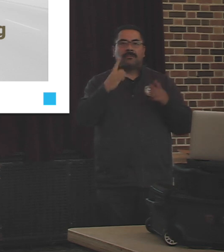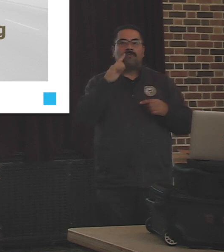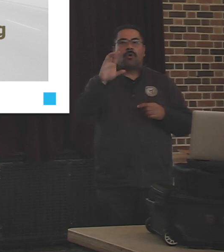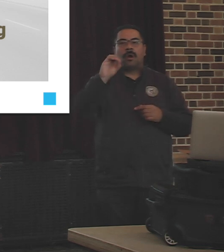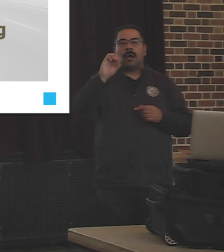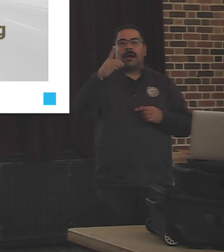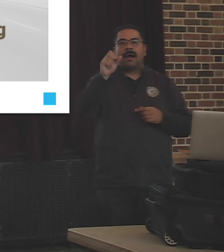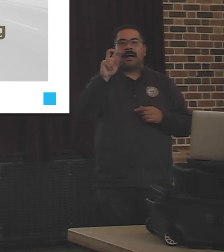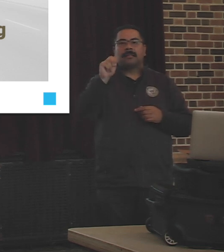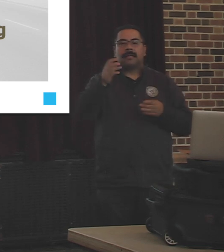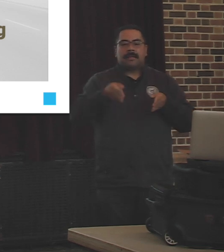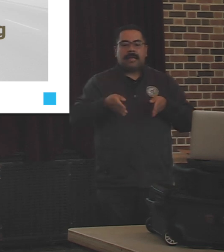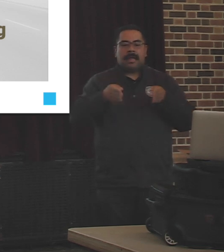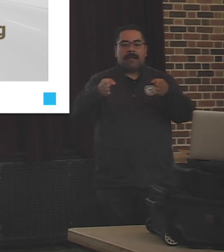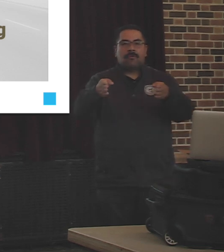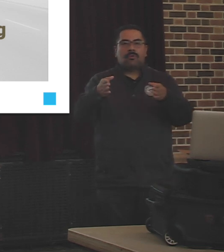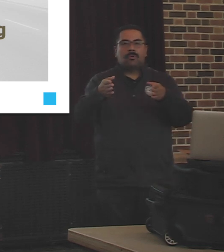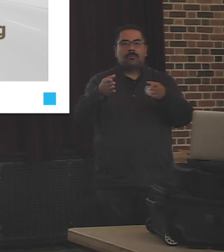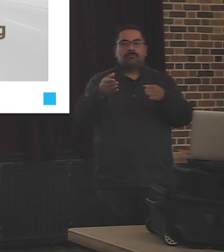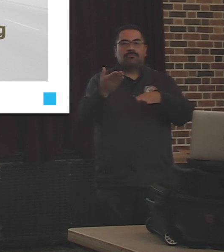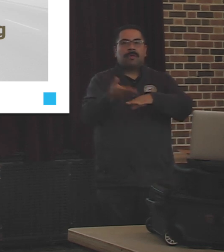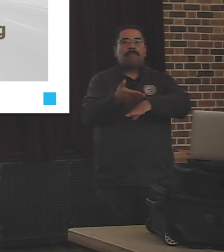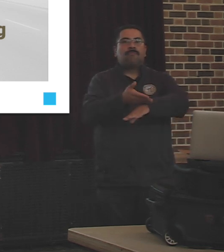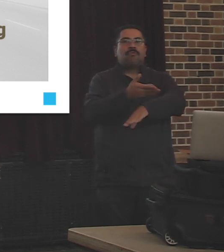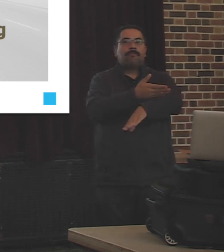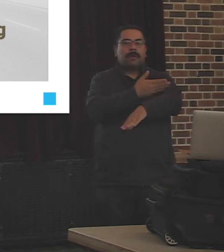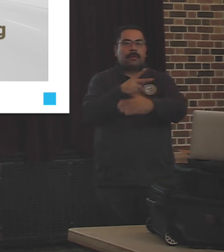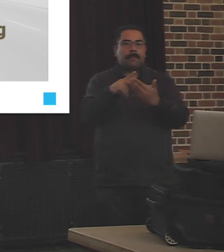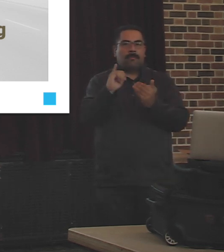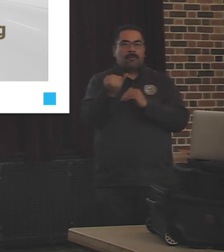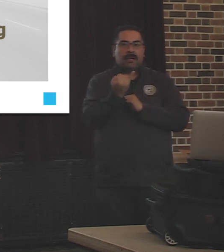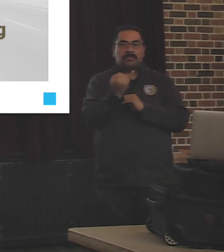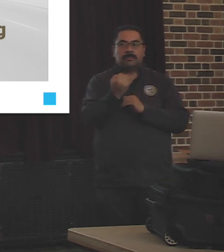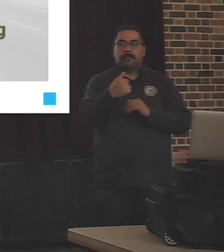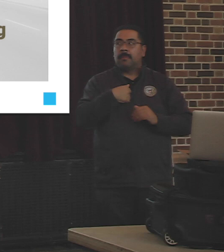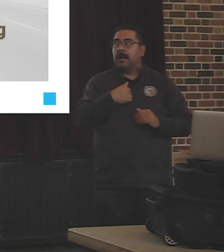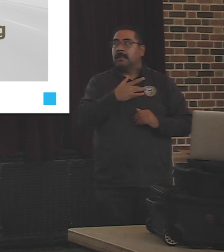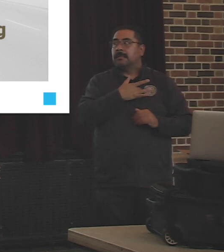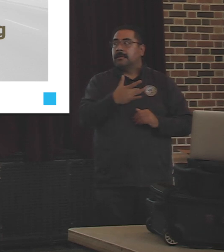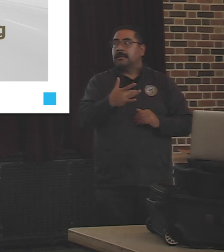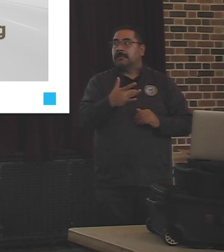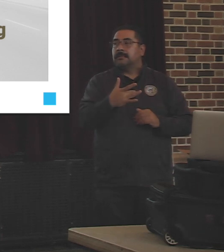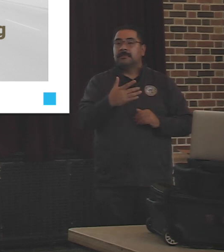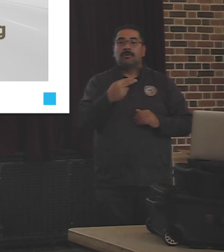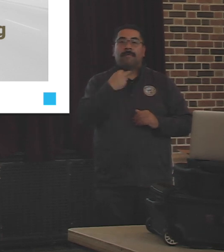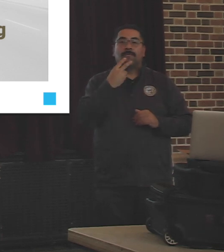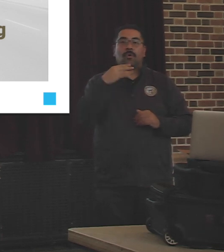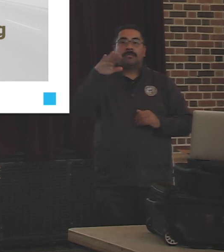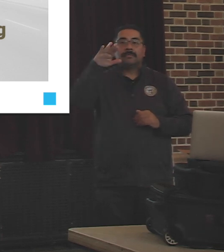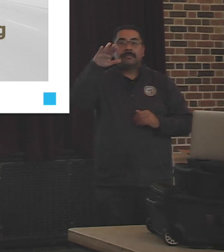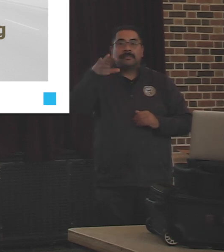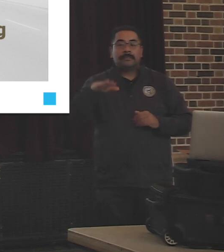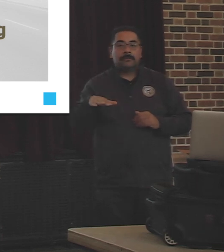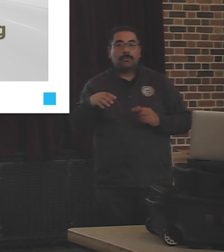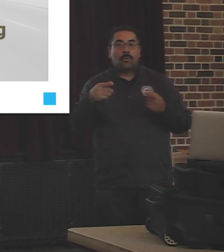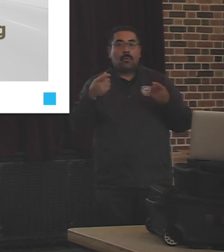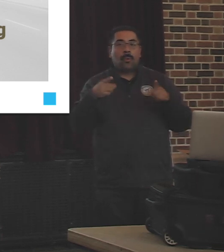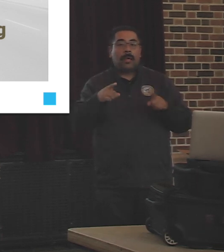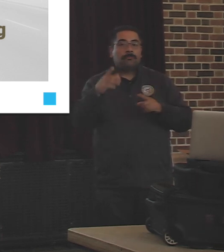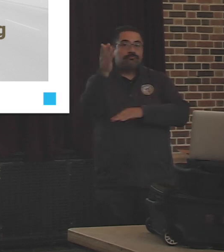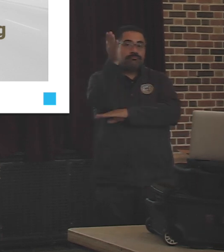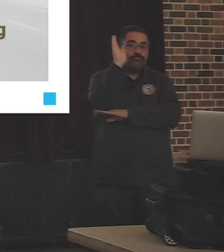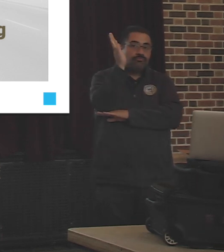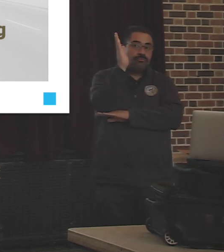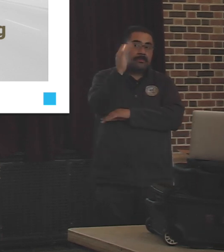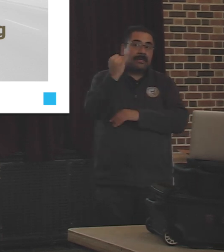Avenue Corridor Improvements Project. My tendency is to lower my voice as we speak. So